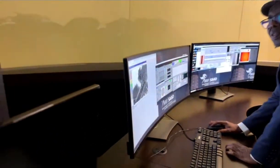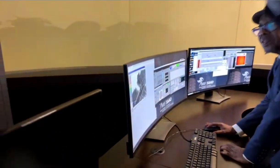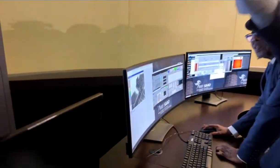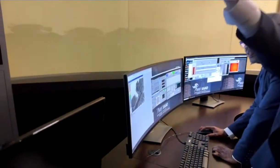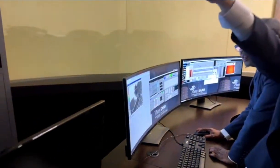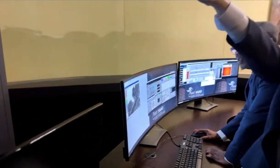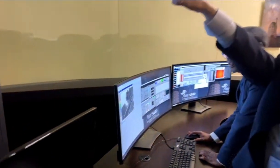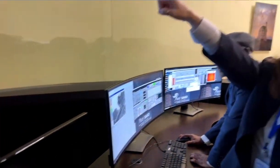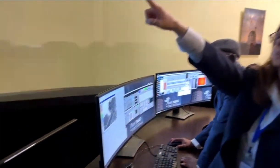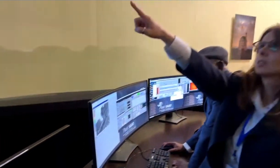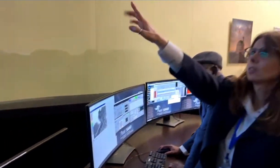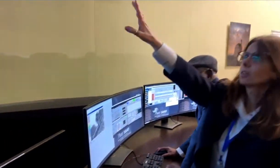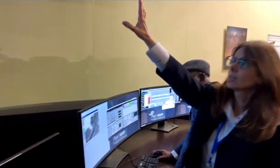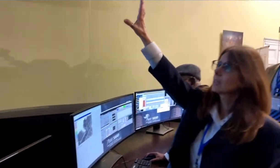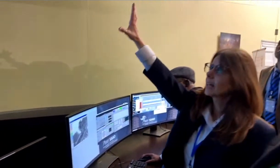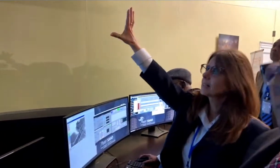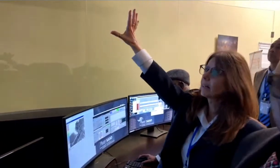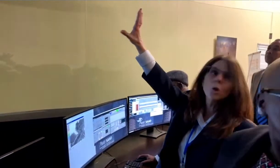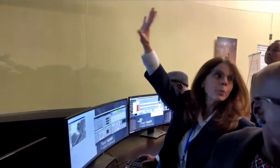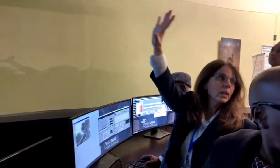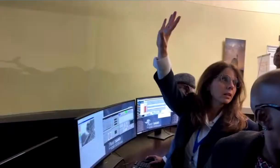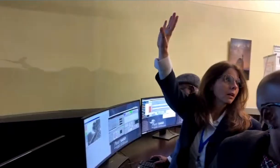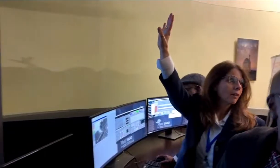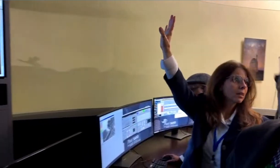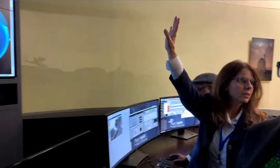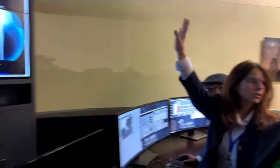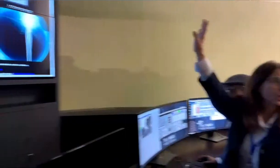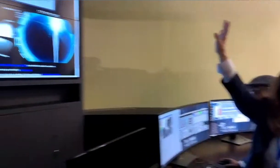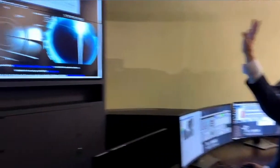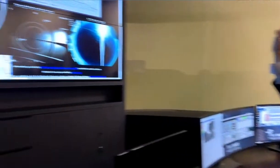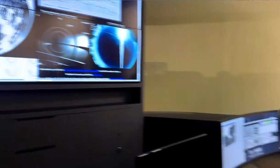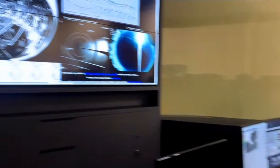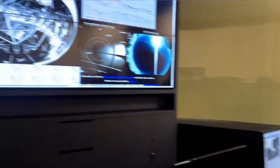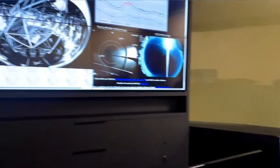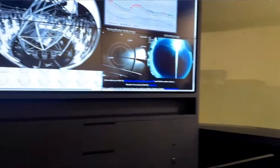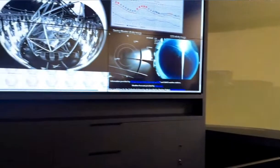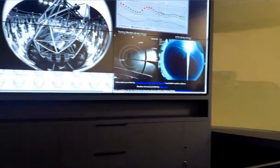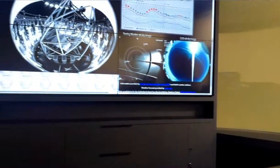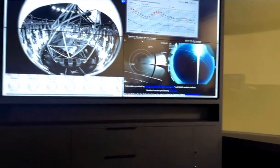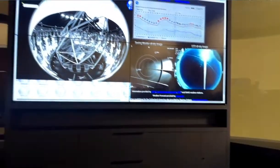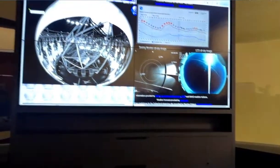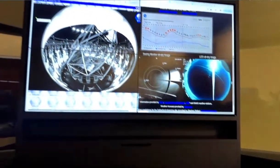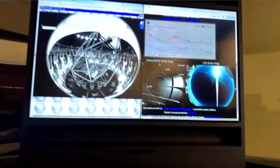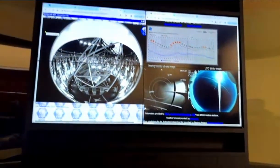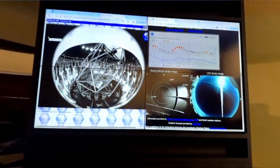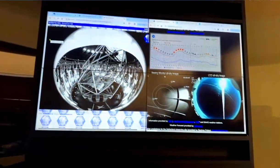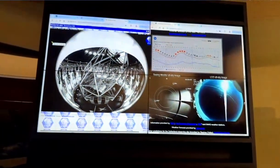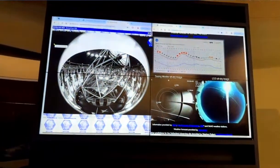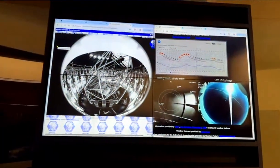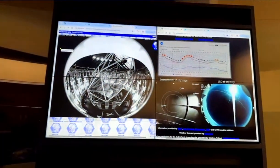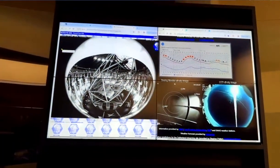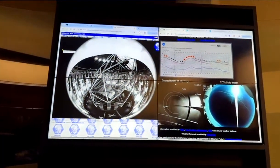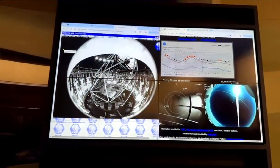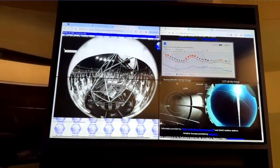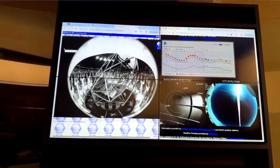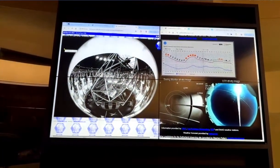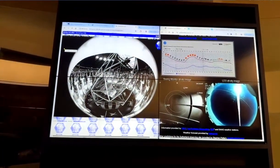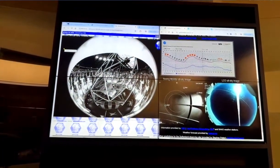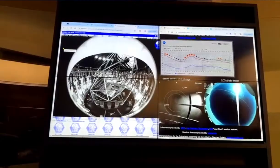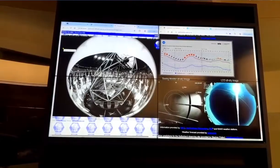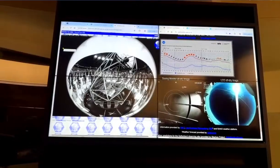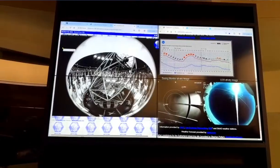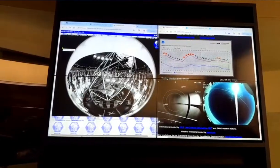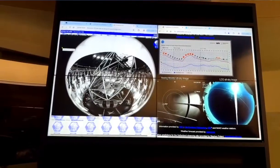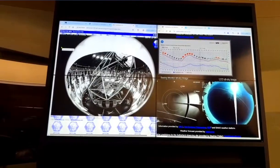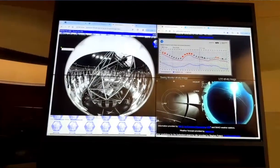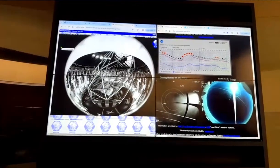on the screen. So you can see that's the opening. Currently it's closed. Even though it's closed, the telescope doesn't